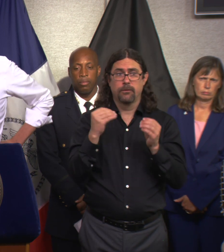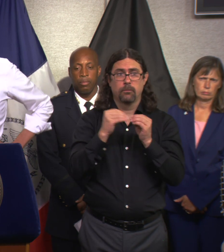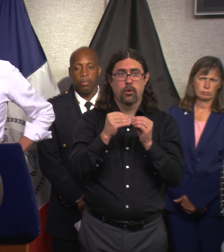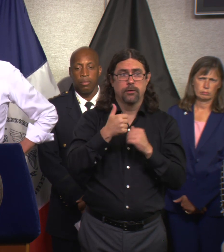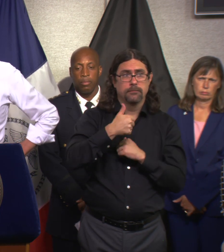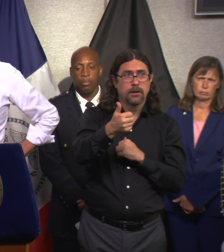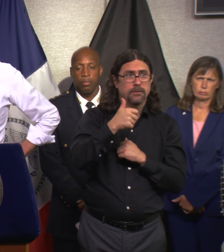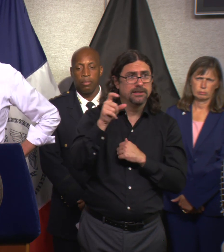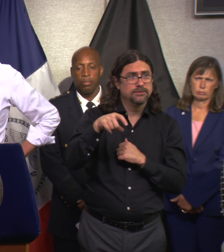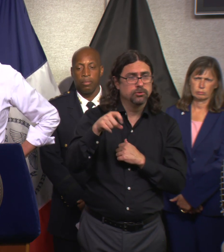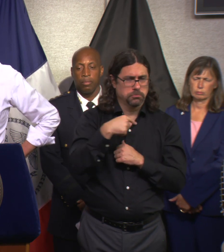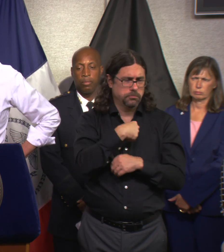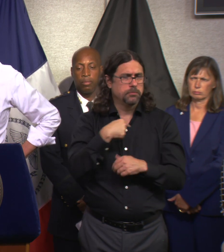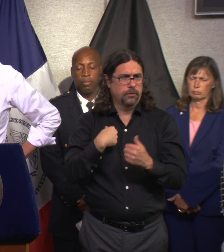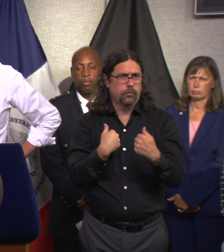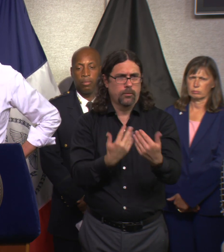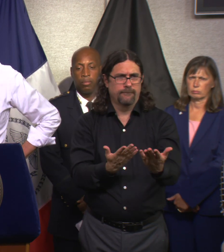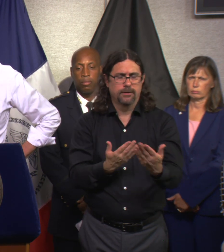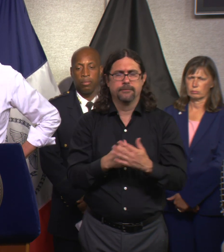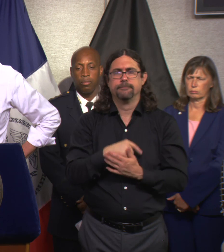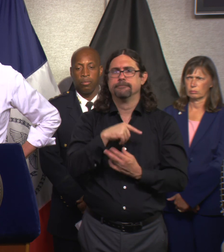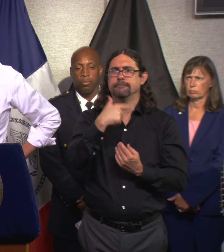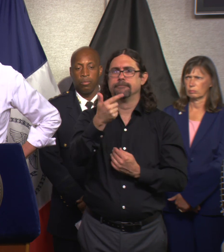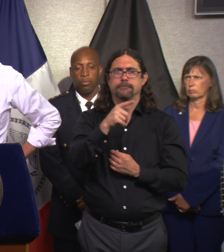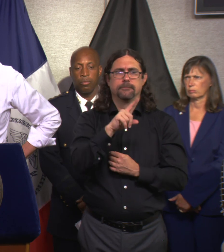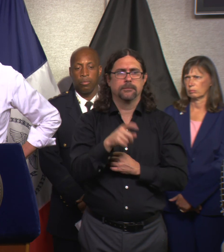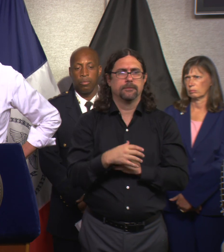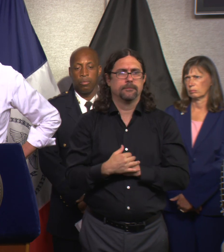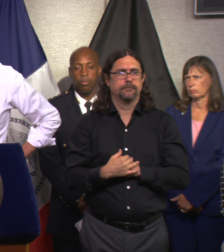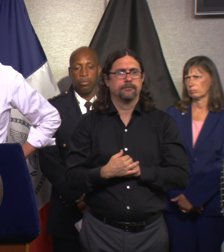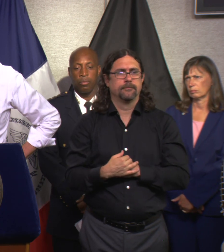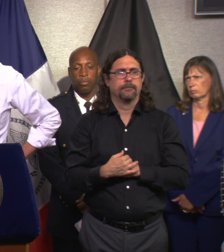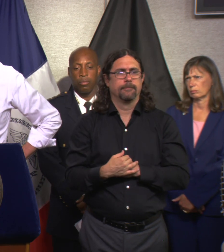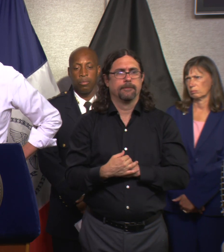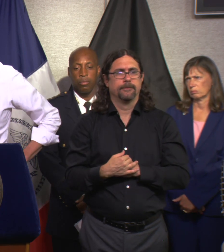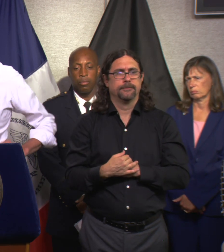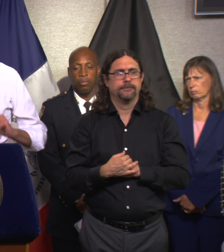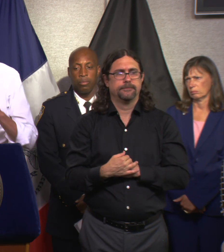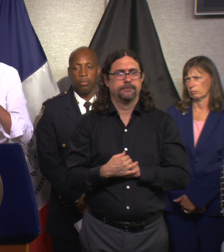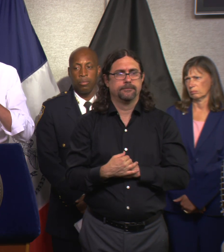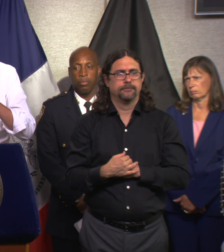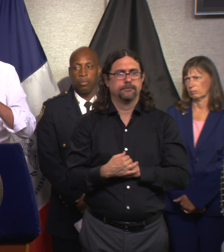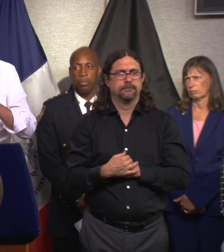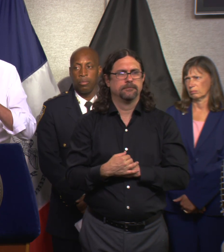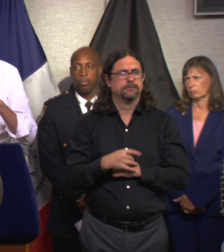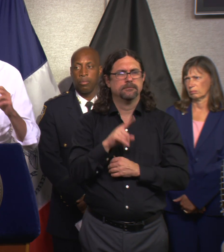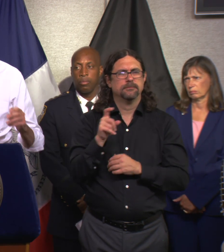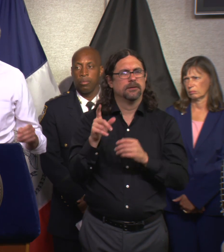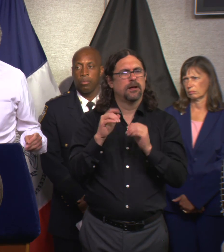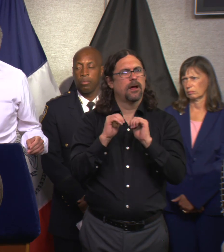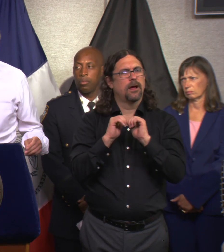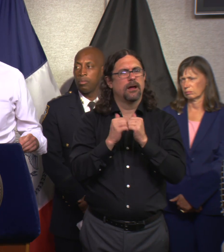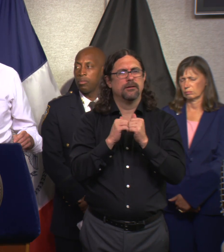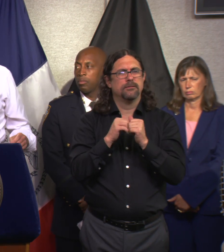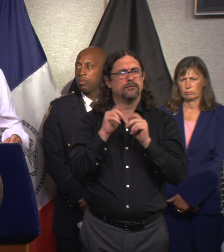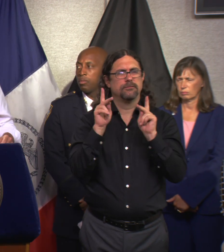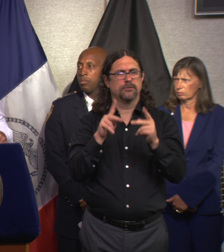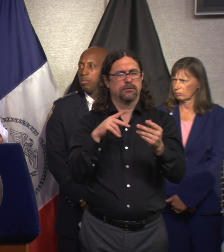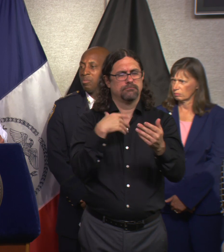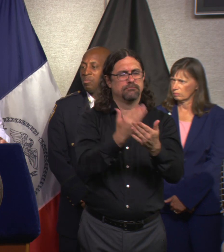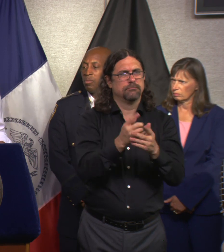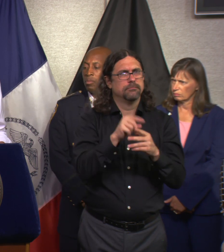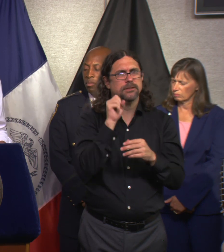Unacceptable length that someone would have to go to get to a senior center in your view? I'll ask our aging commissioner, because we actually